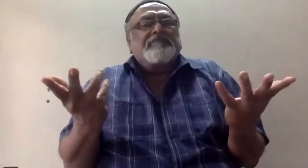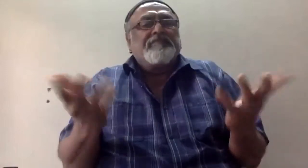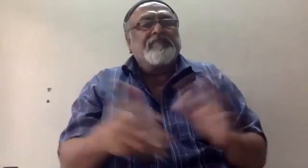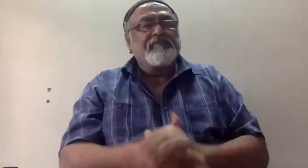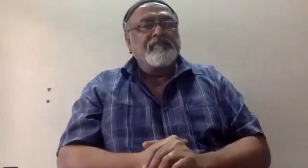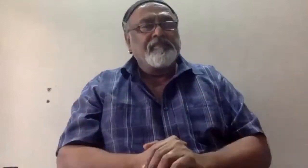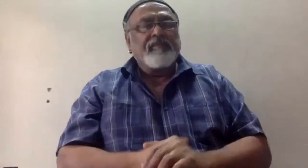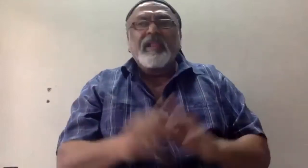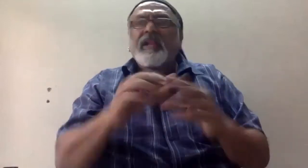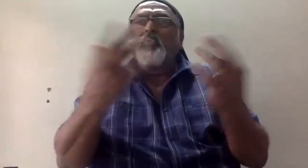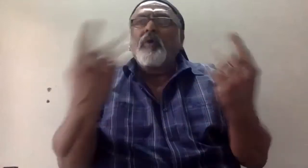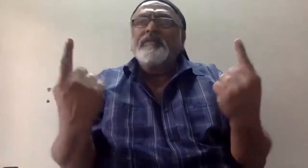Anybody?